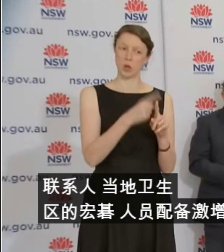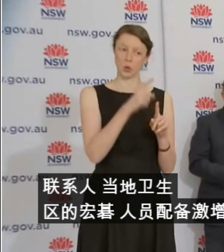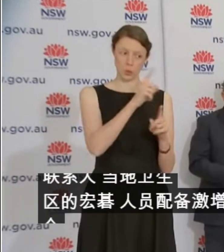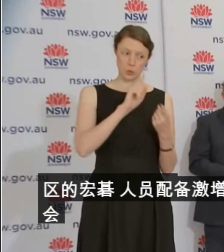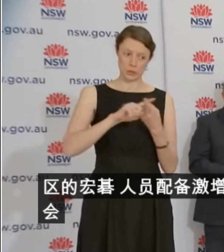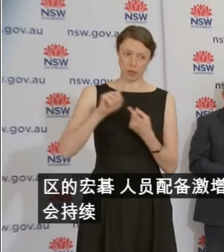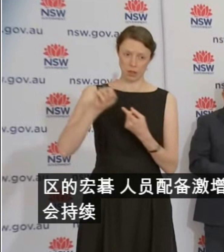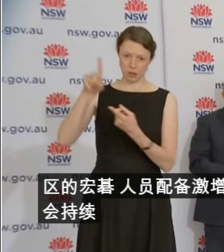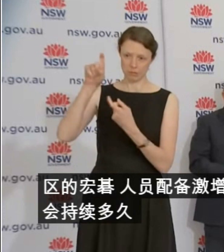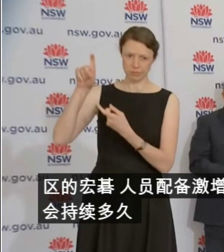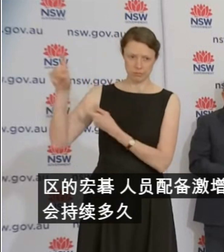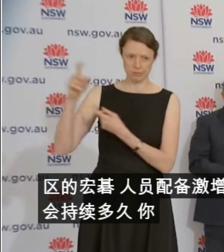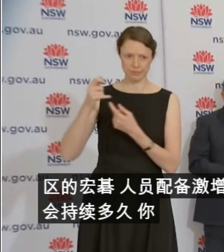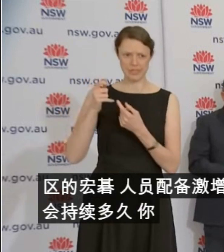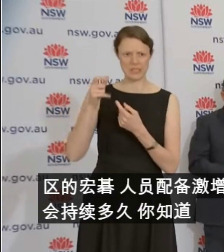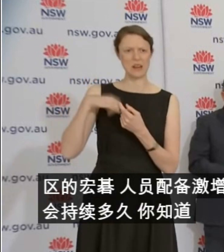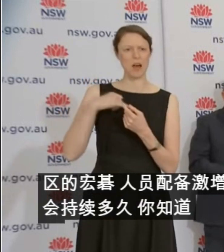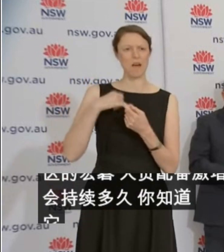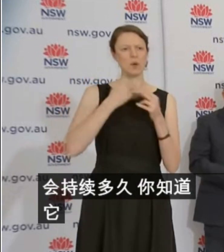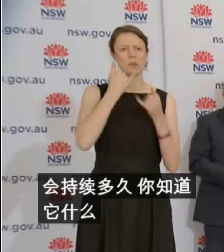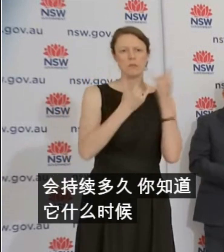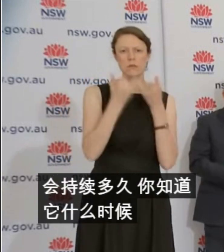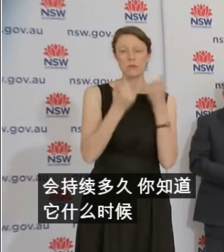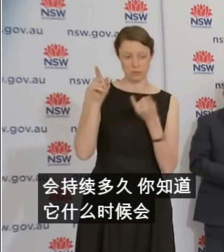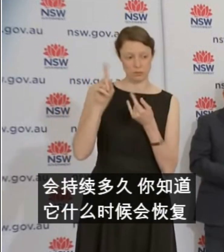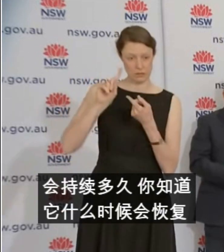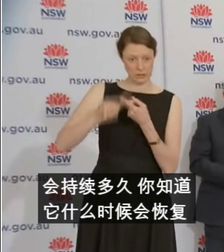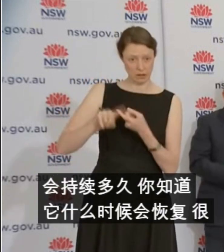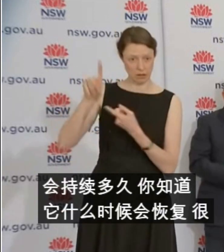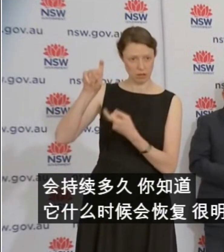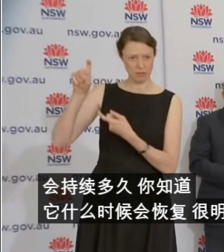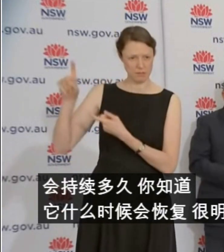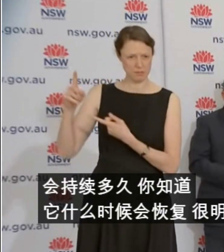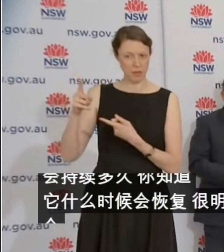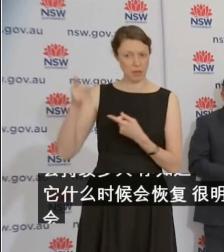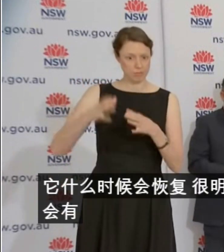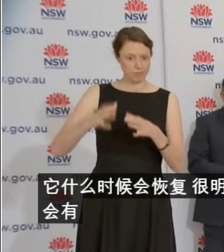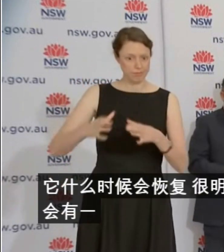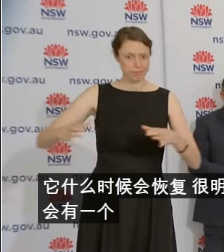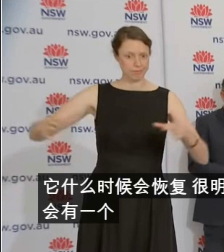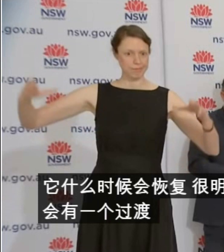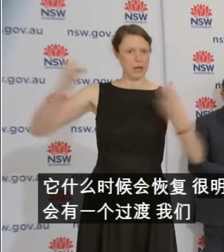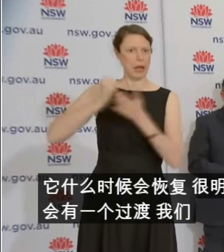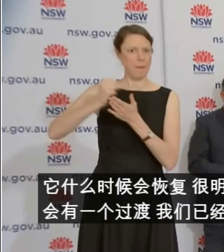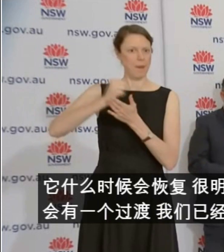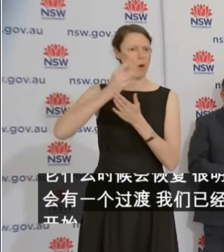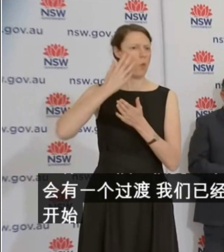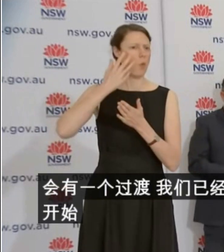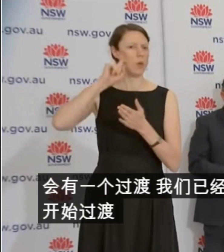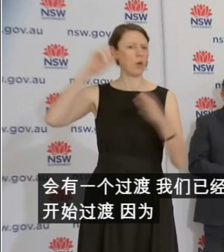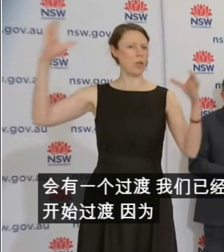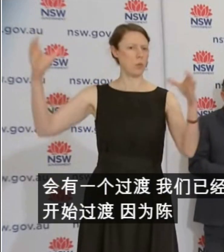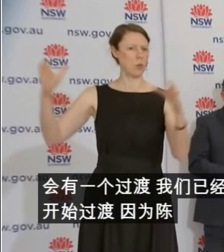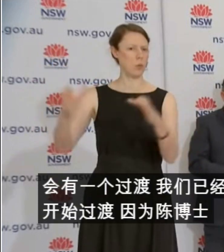staffing, how long will that continue for? Do you know when it'll come back? Well, obviously there'll be a transition. We've already